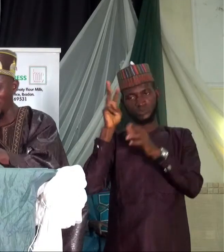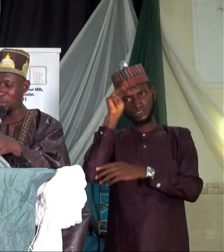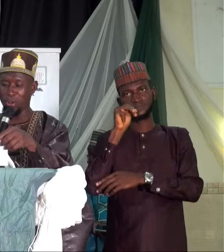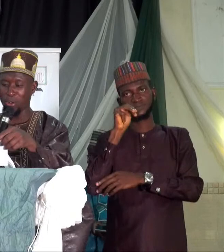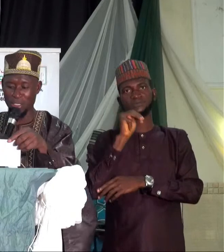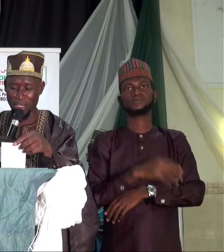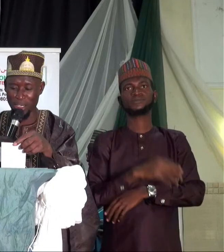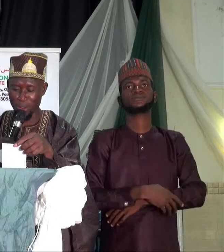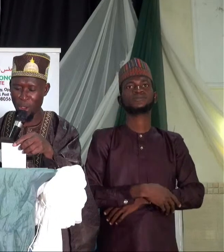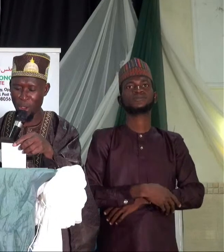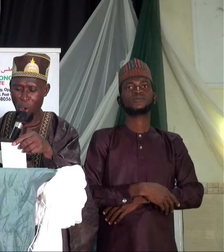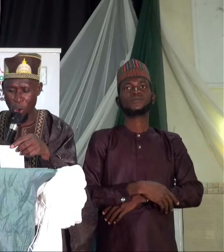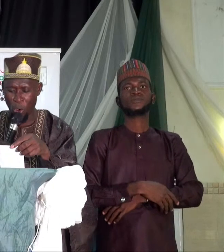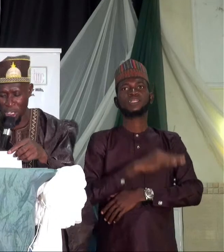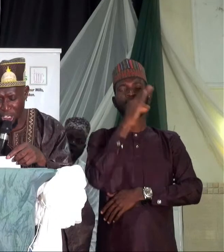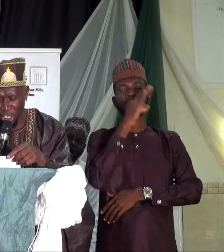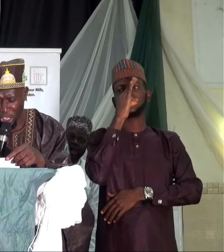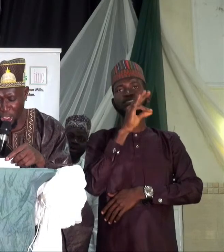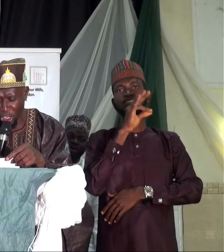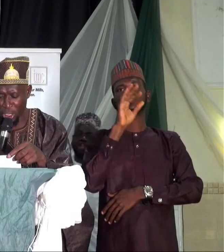was possible ni o. Oni